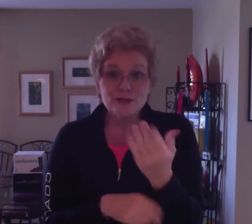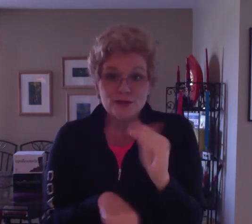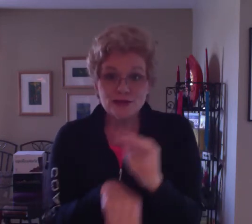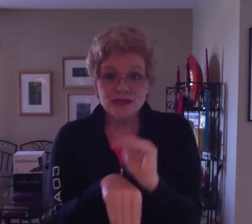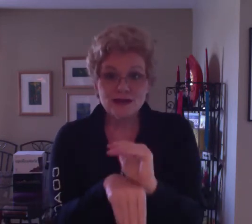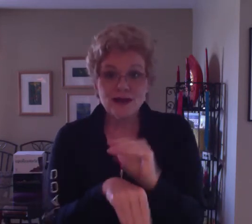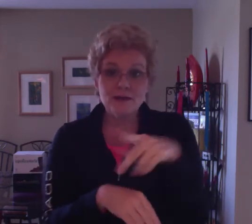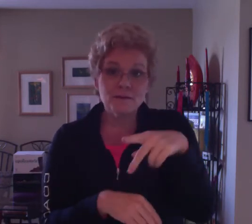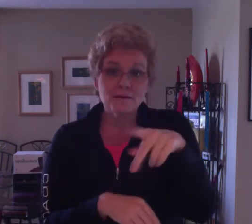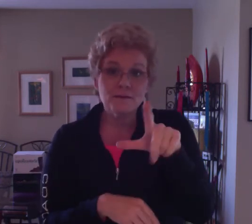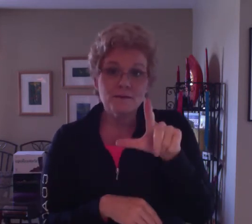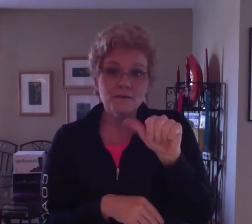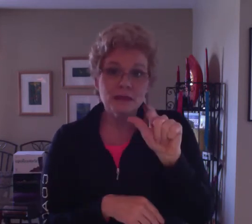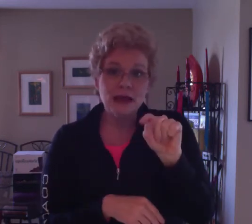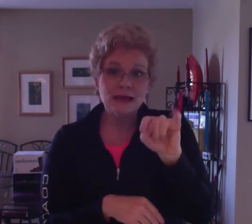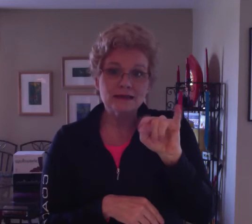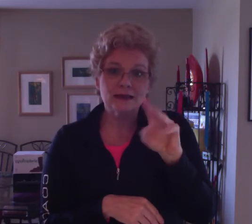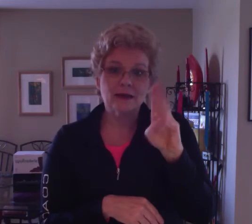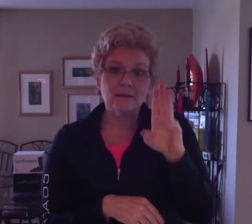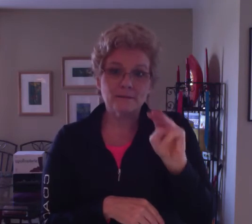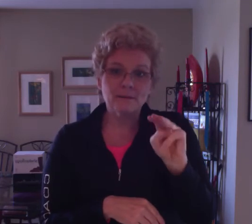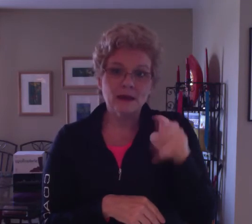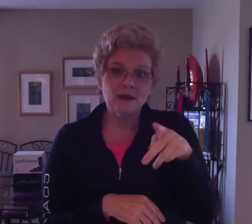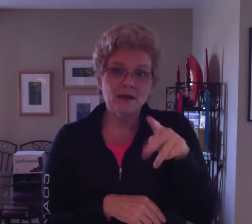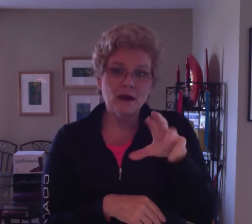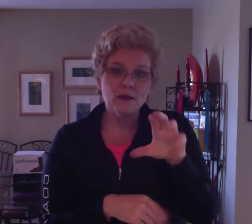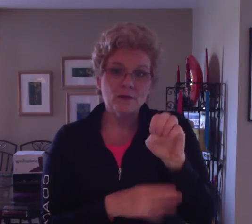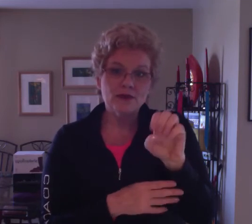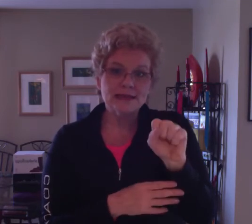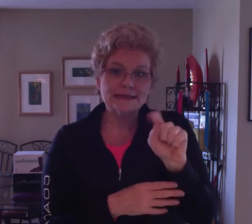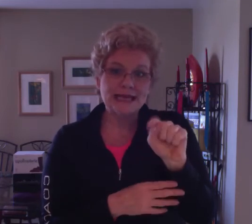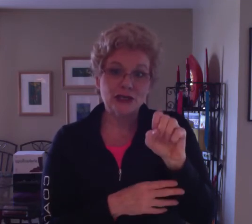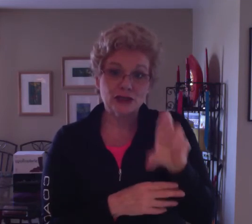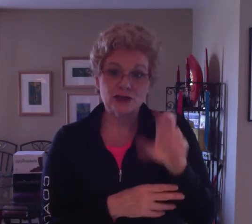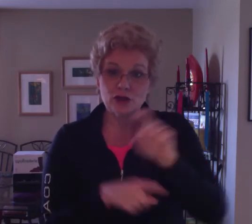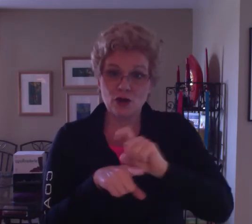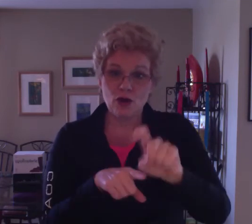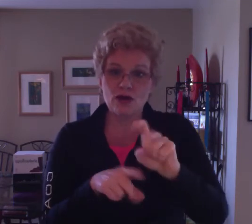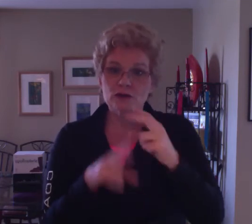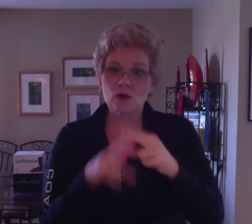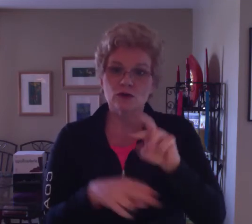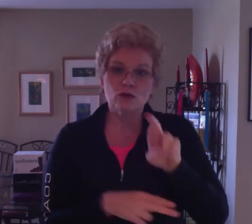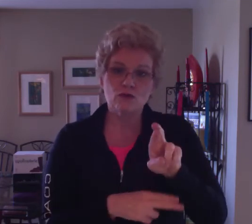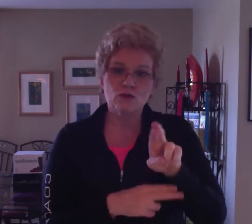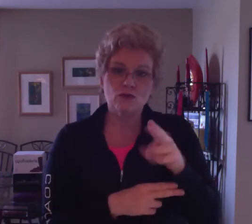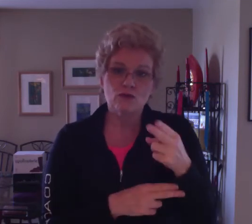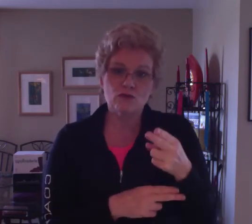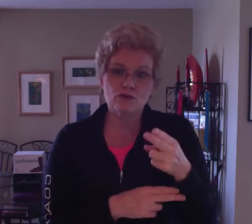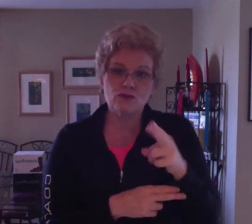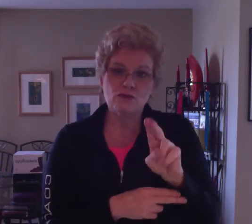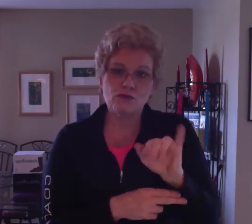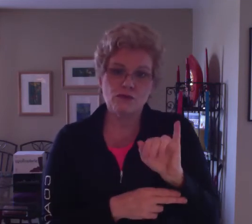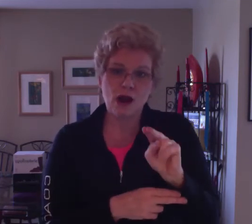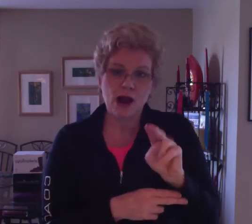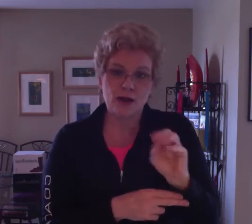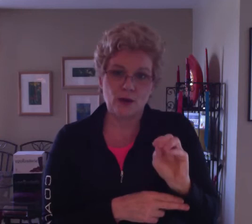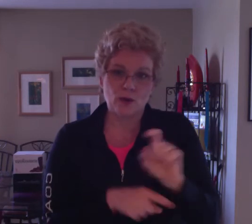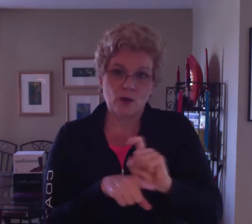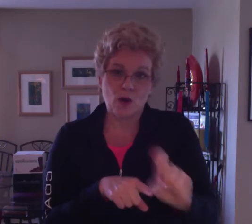Platinum Presenters call, which is called the Rhino Call. It's an awesome, awesome call. But if you have not already done the first 5